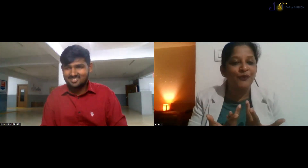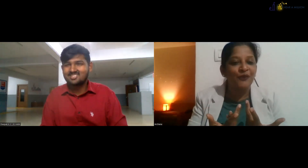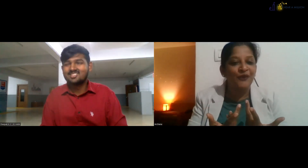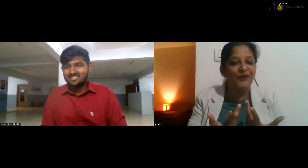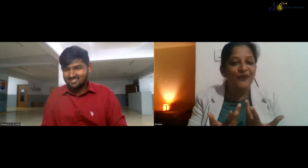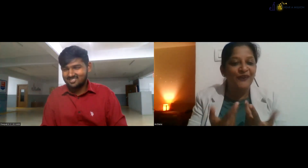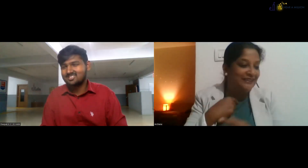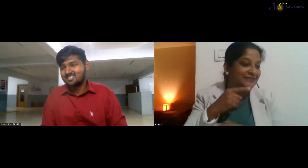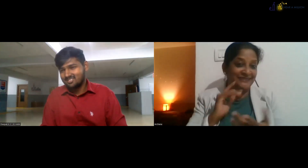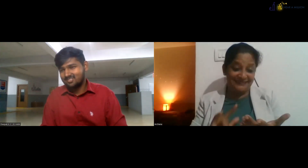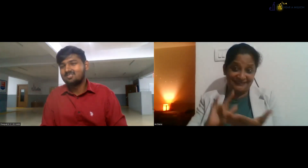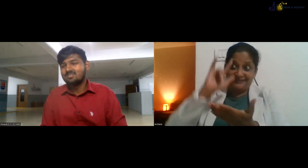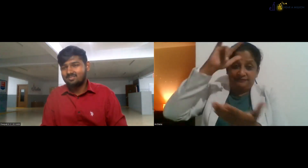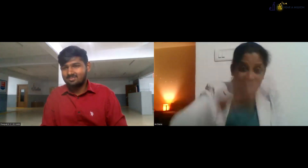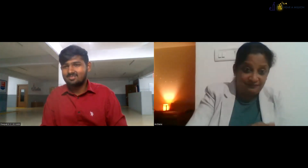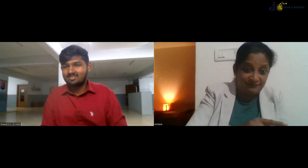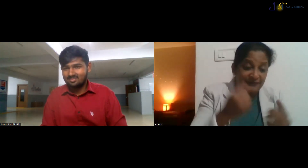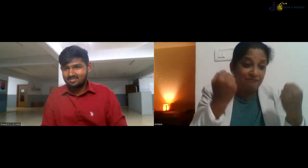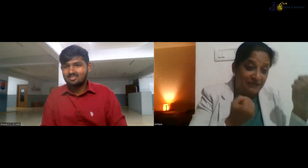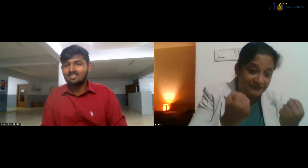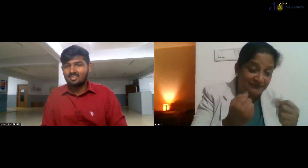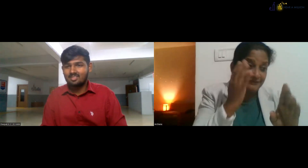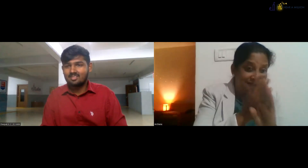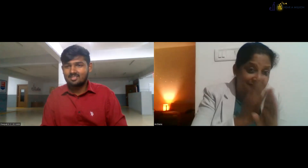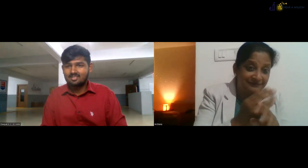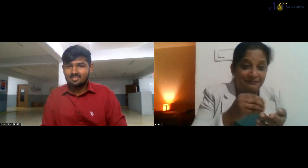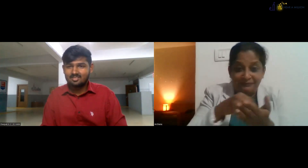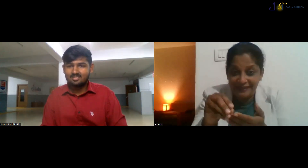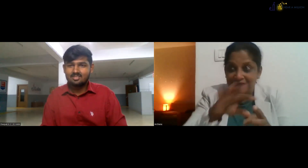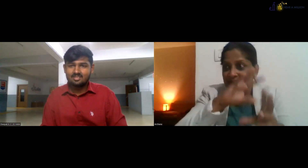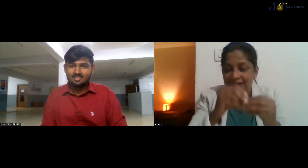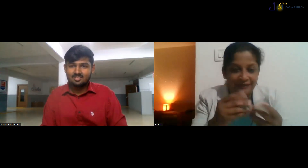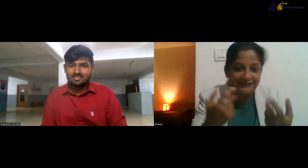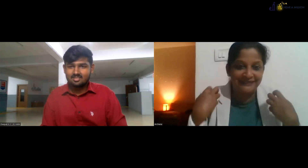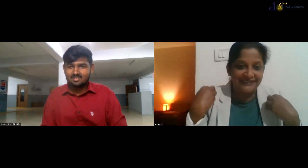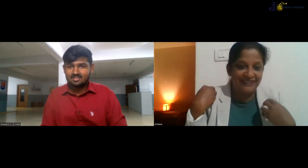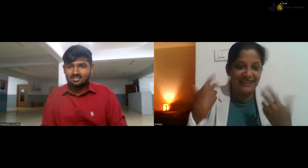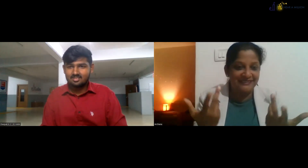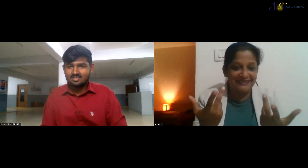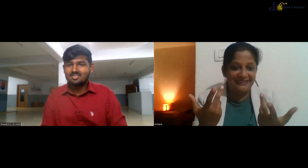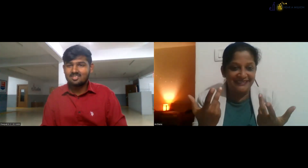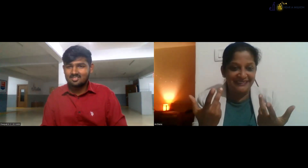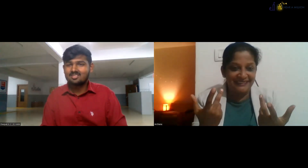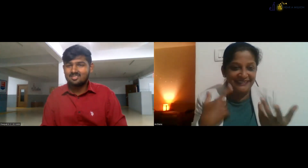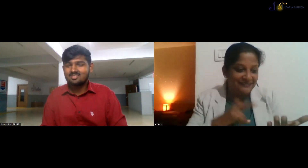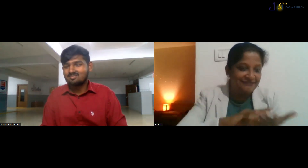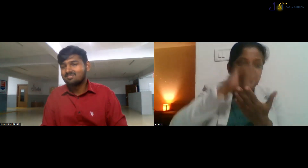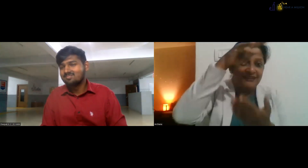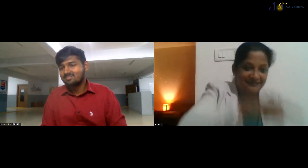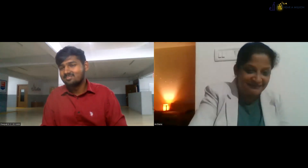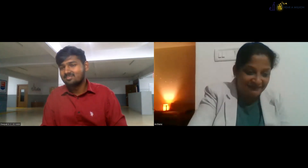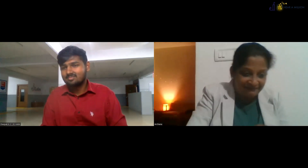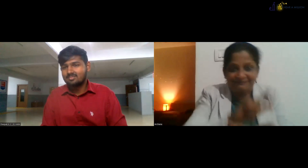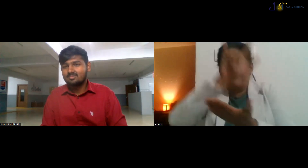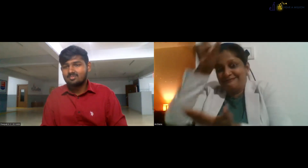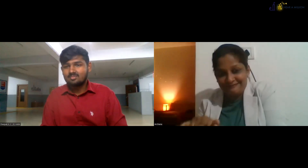I mean going by flight, but I don't know, whenever we are going to any other places, we have to pay